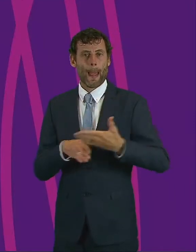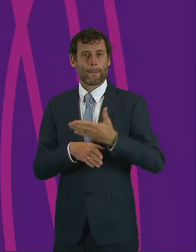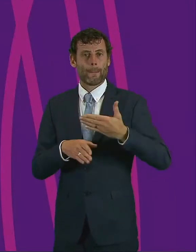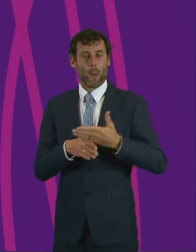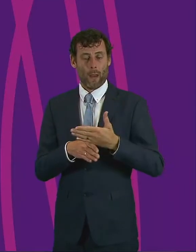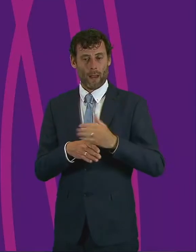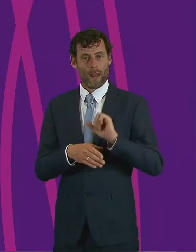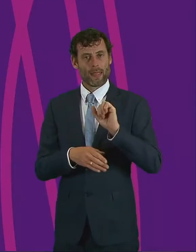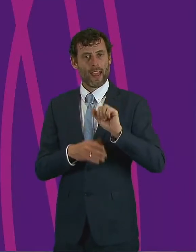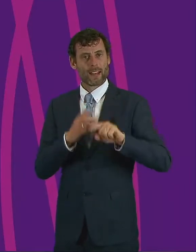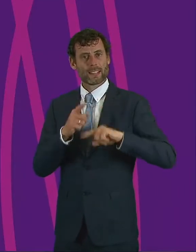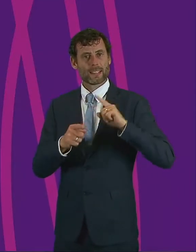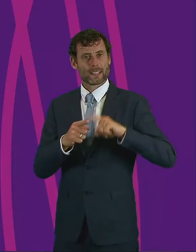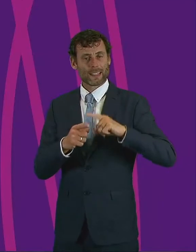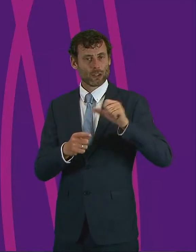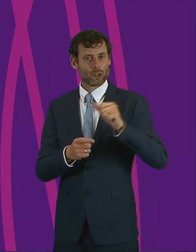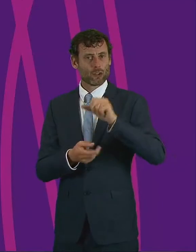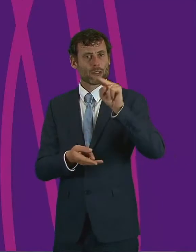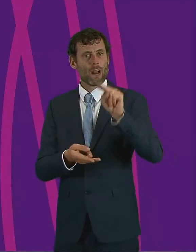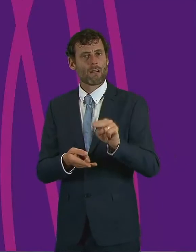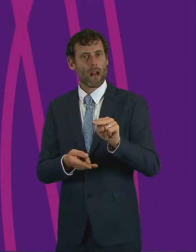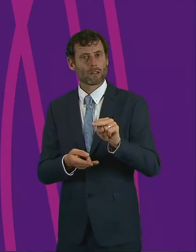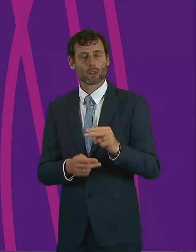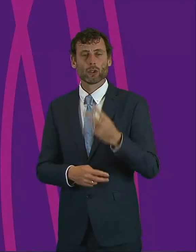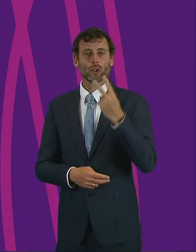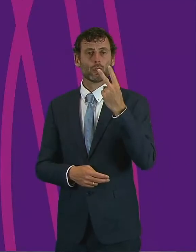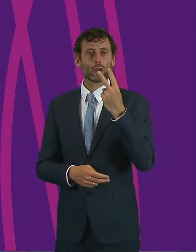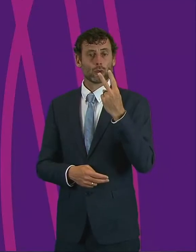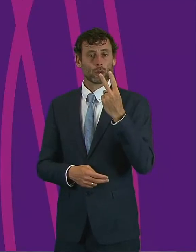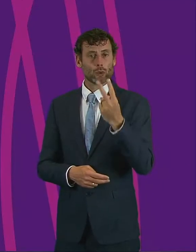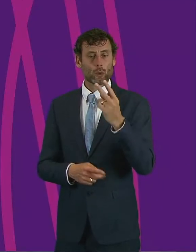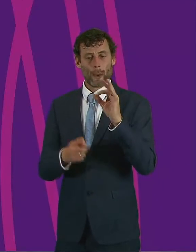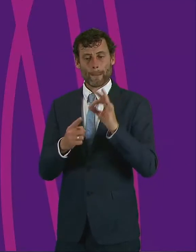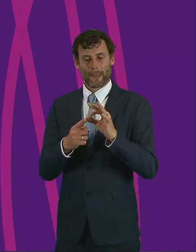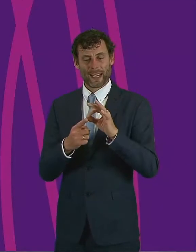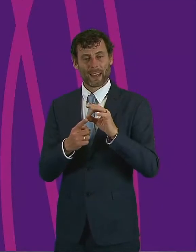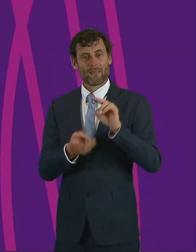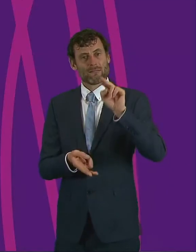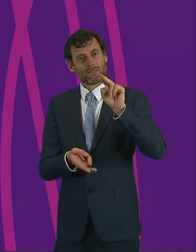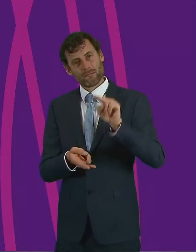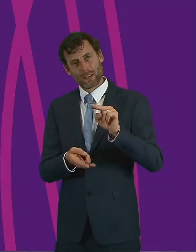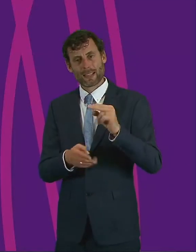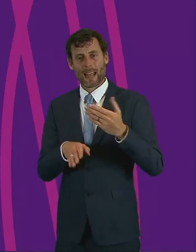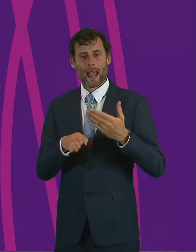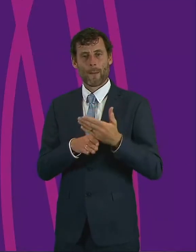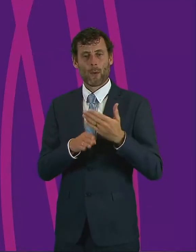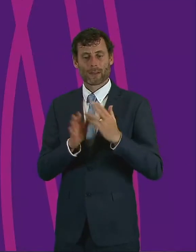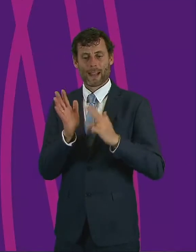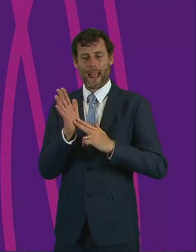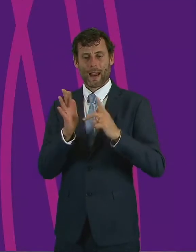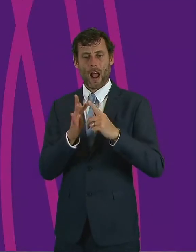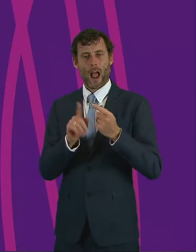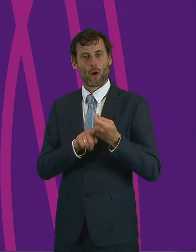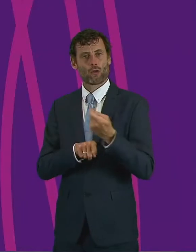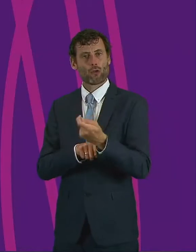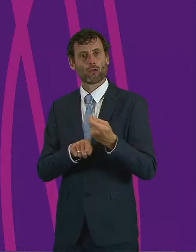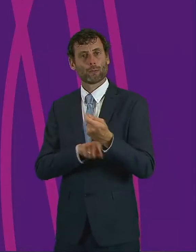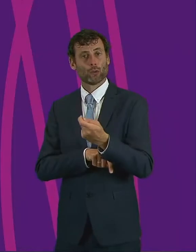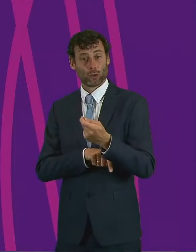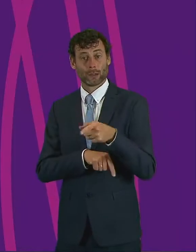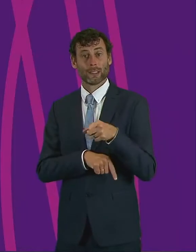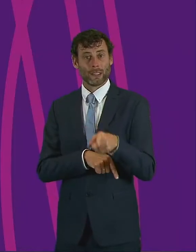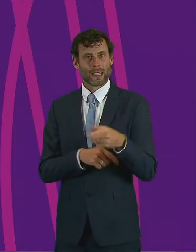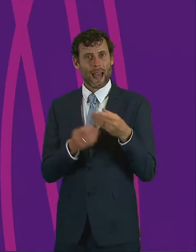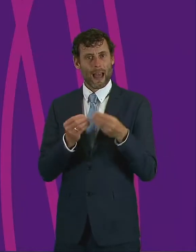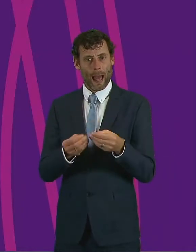should finance a 2p cut in employers' national insurance contributions to reduce the cost to businesses of hiring staff, but